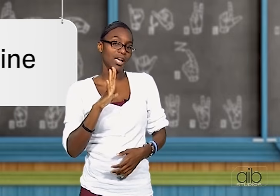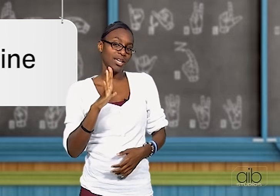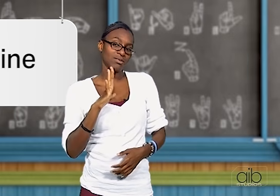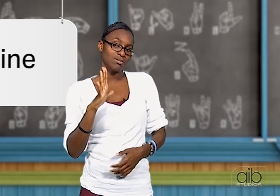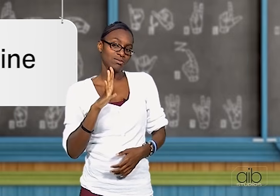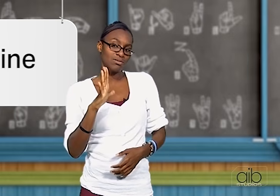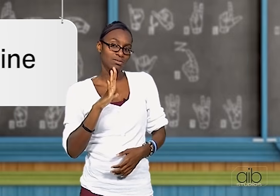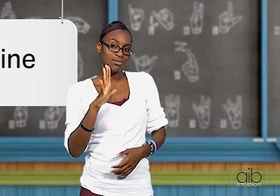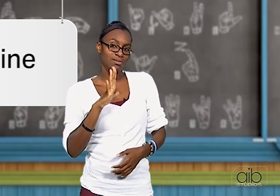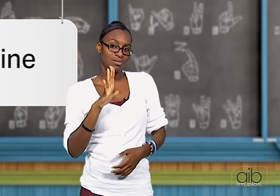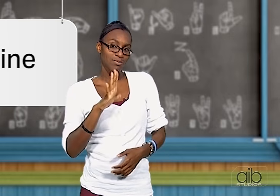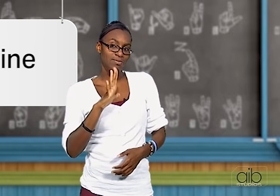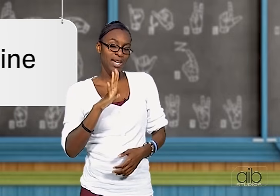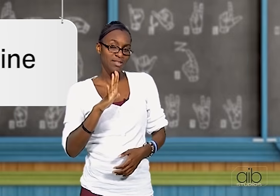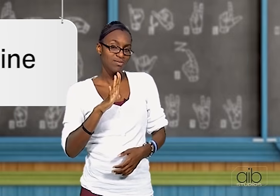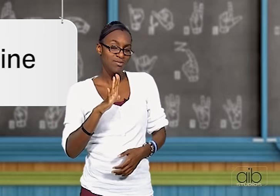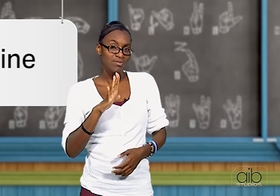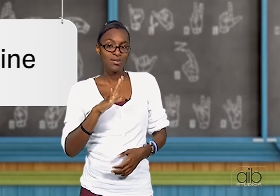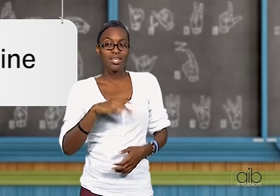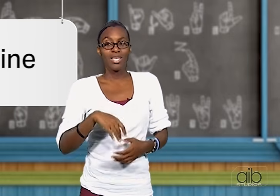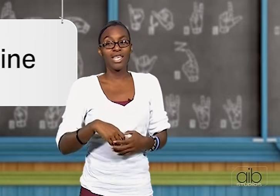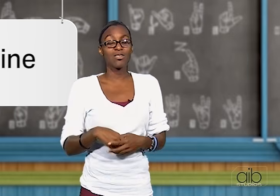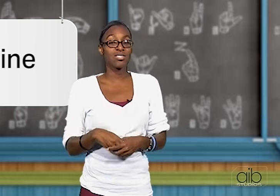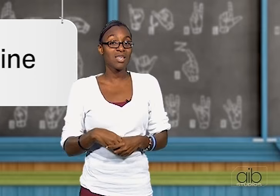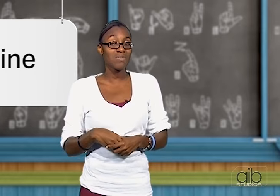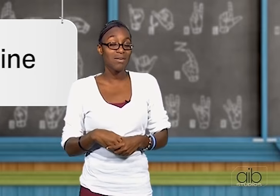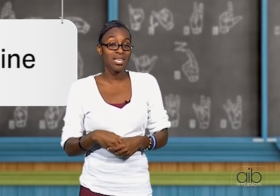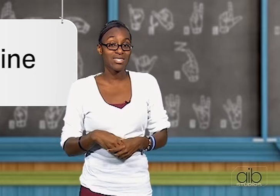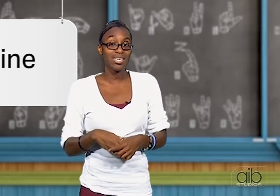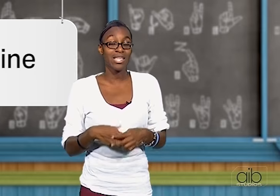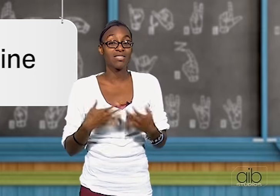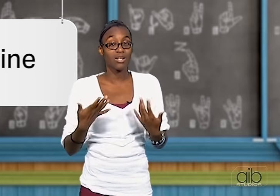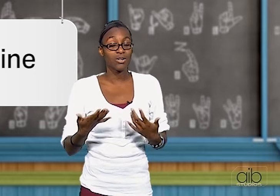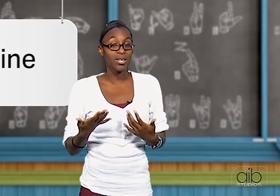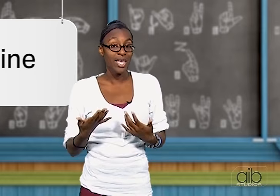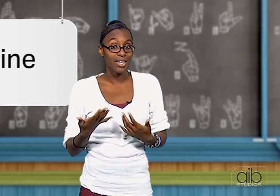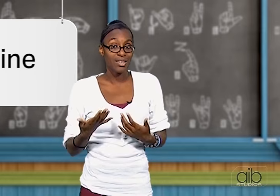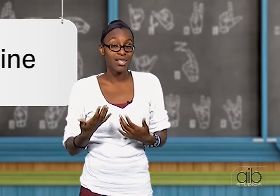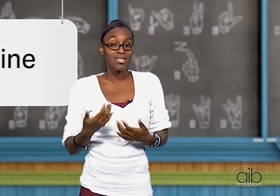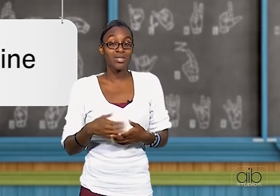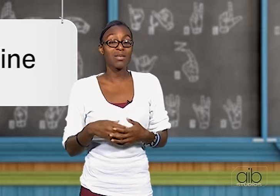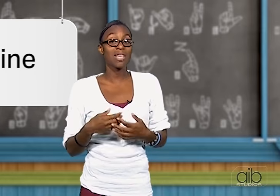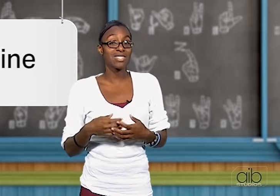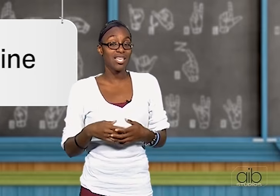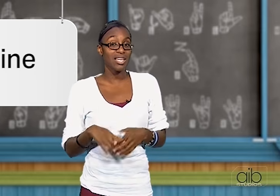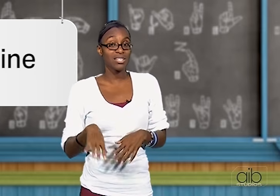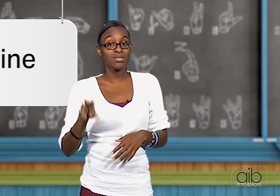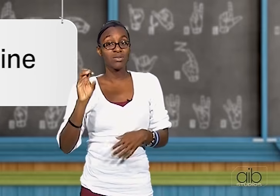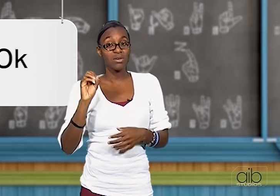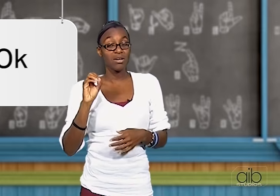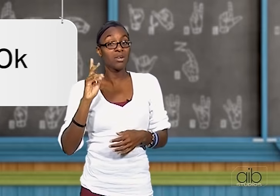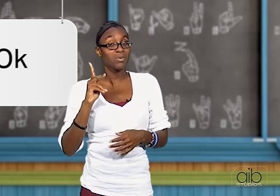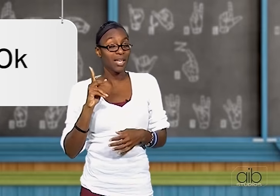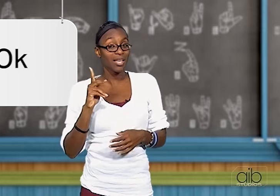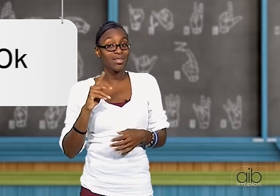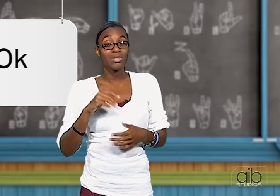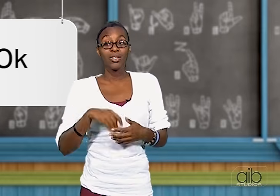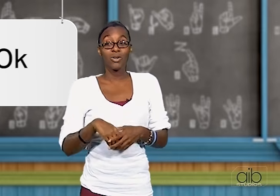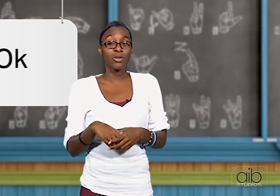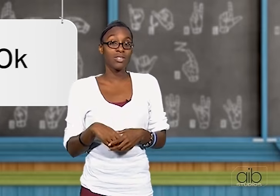fine, fine. And there's some that may say that they're okay. So they may sign okay, or they